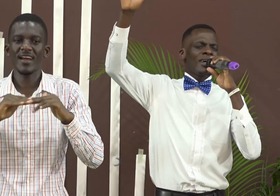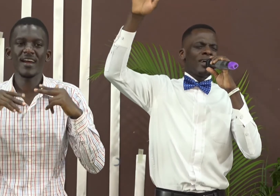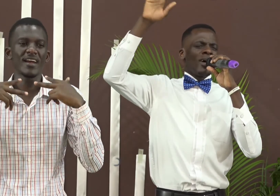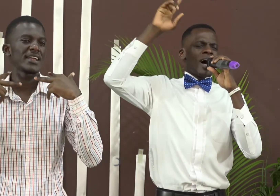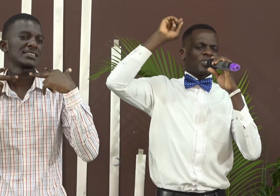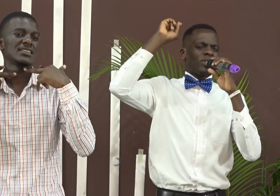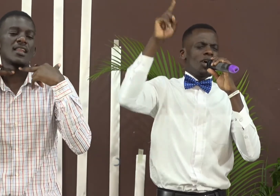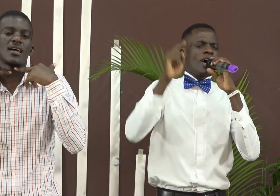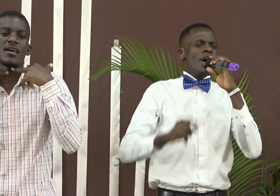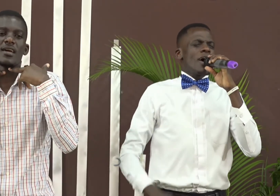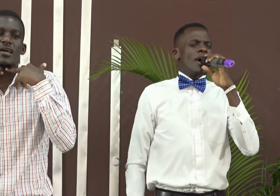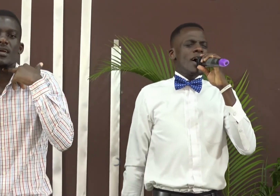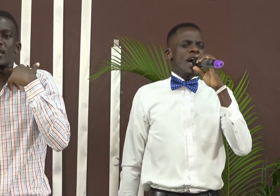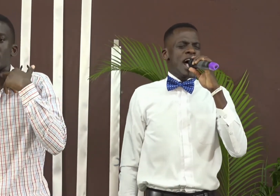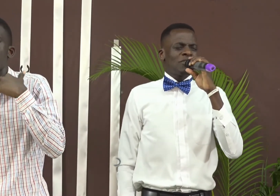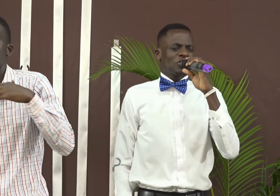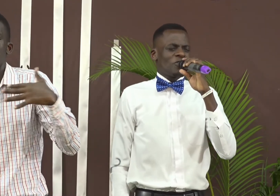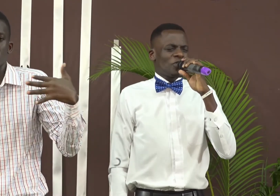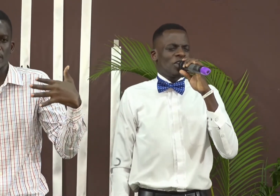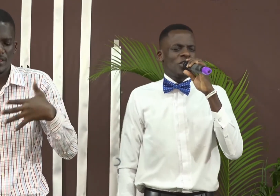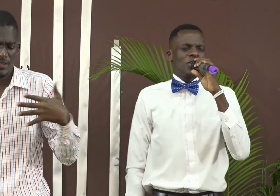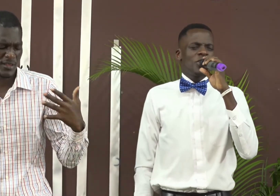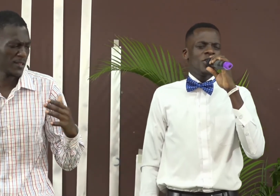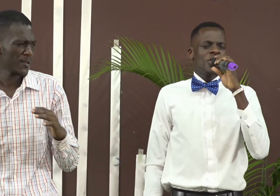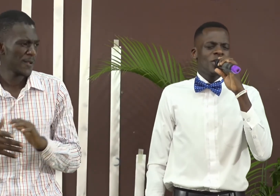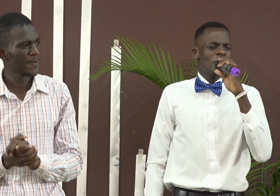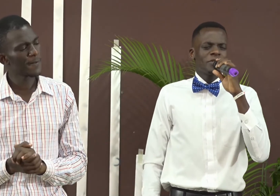I'm no longer a slave to